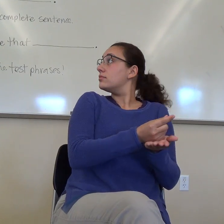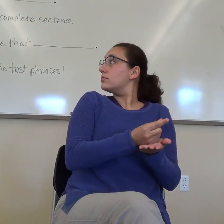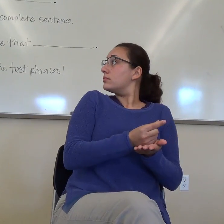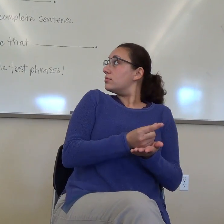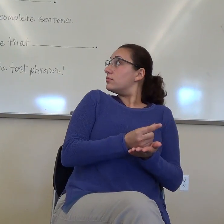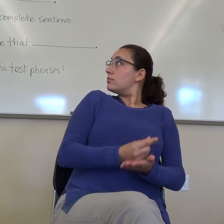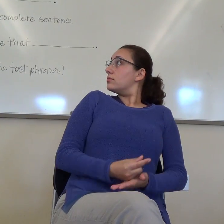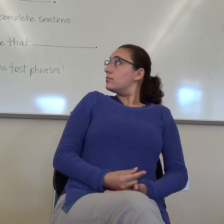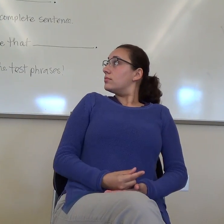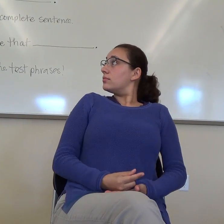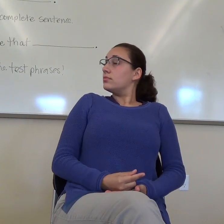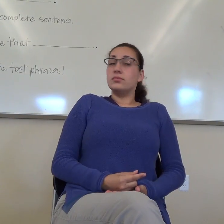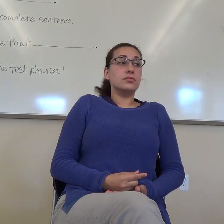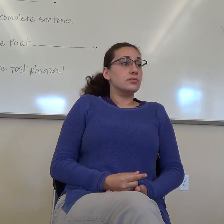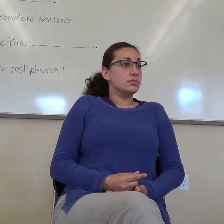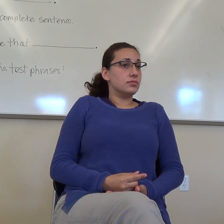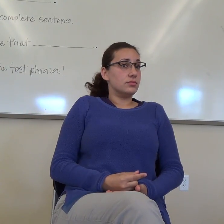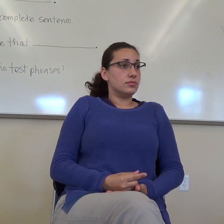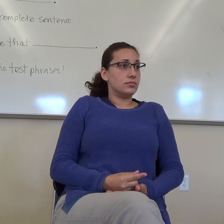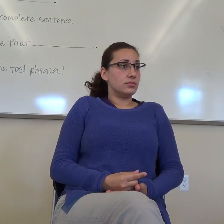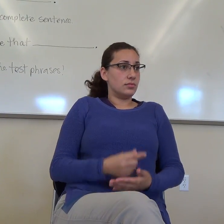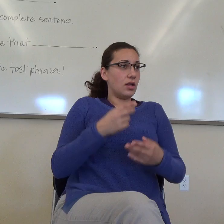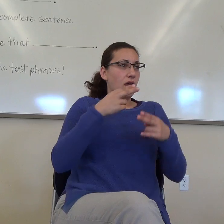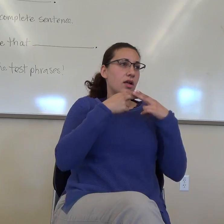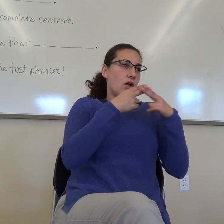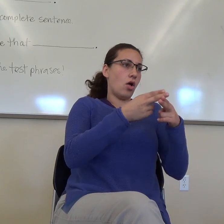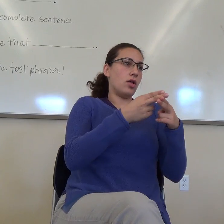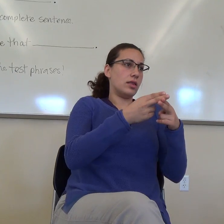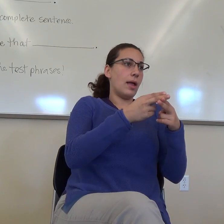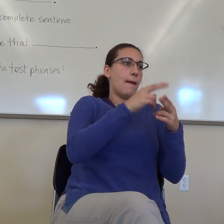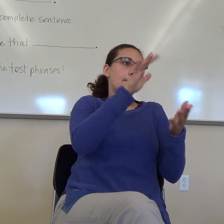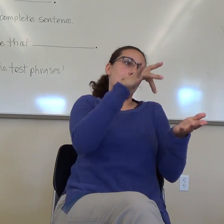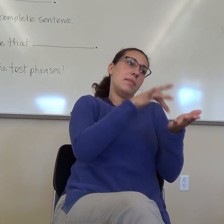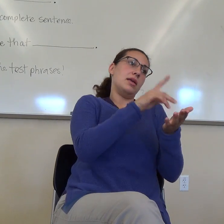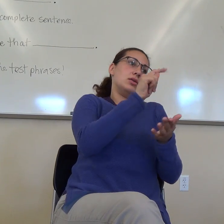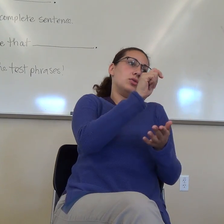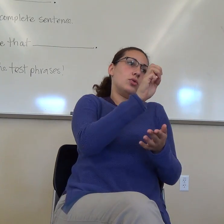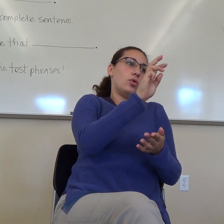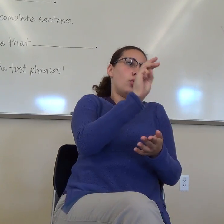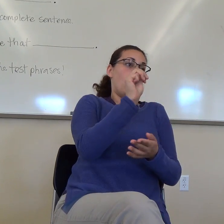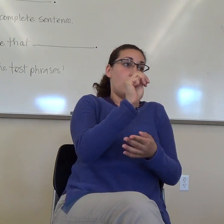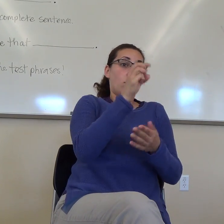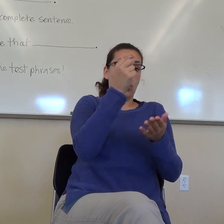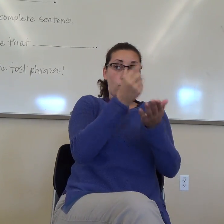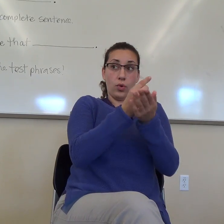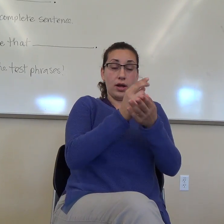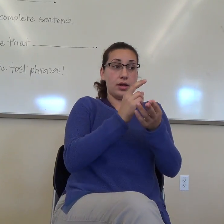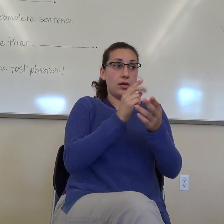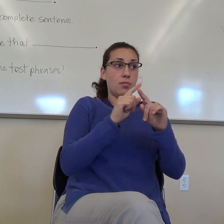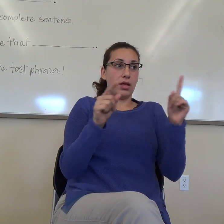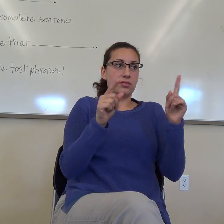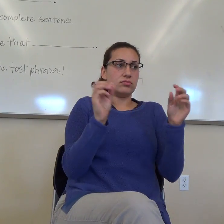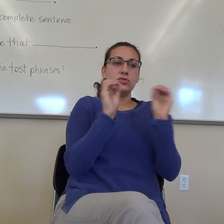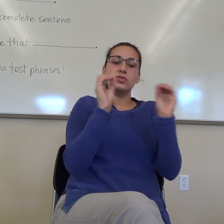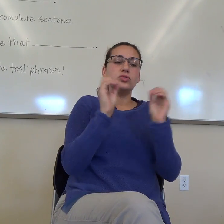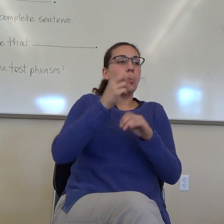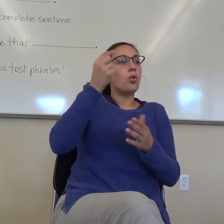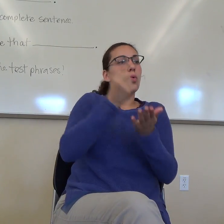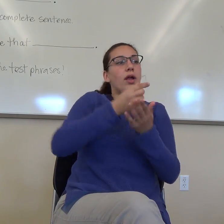interesting thing about this is, I call it a midterm grade report, but there's no midterm grade on it, because